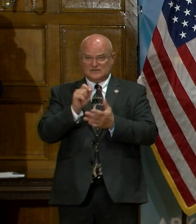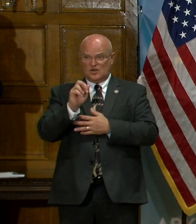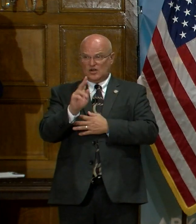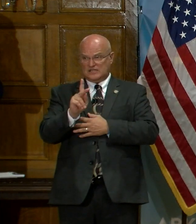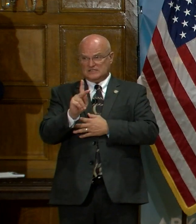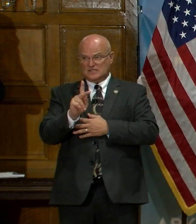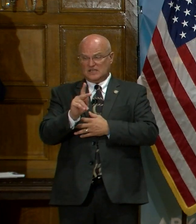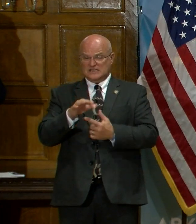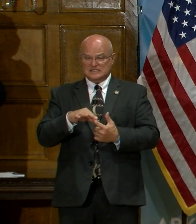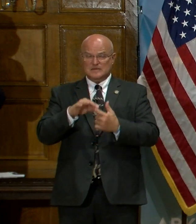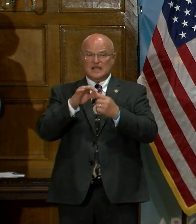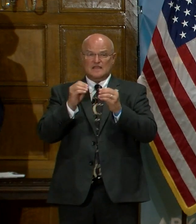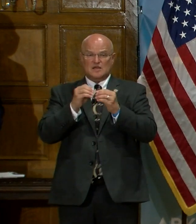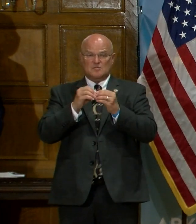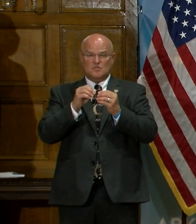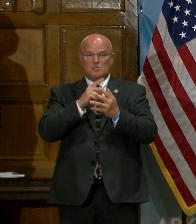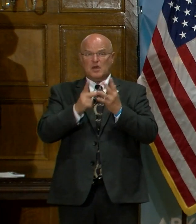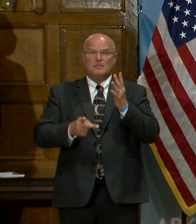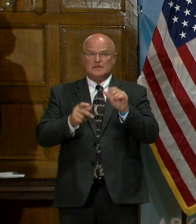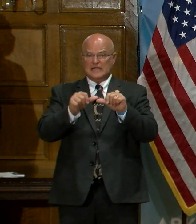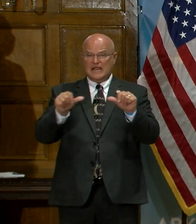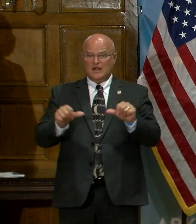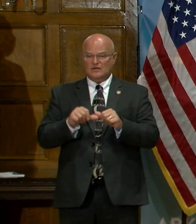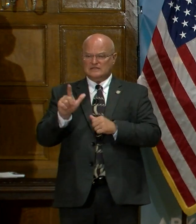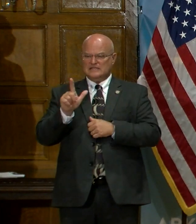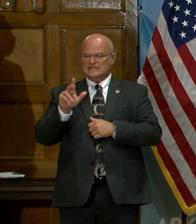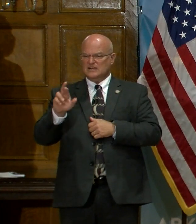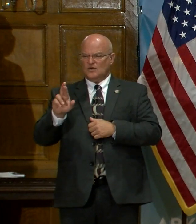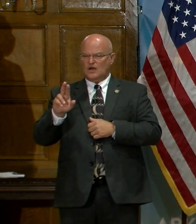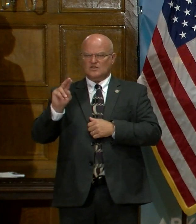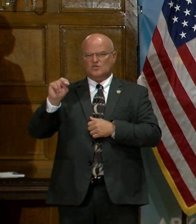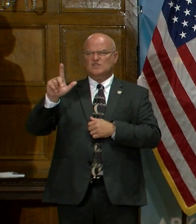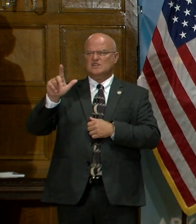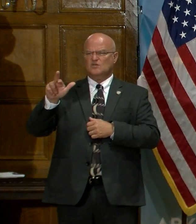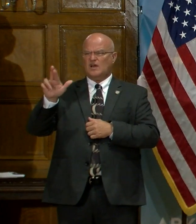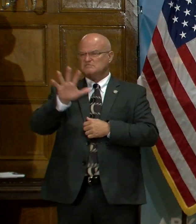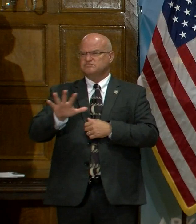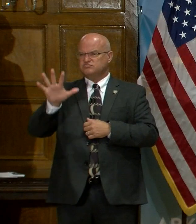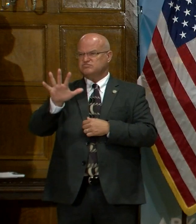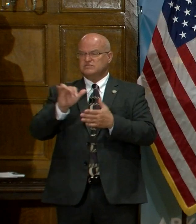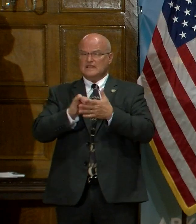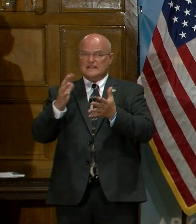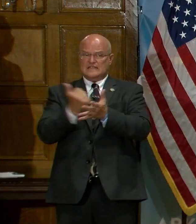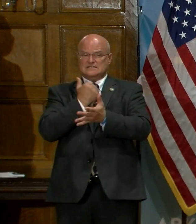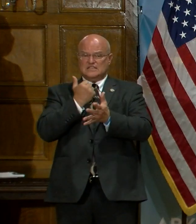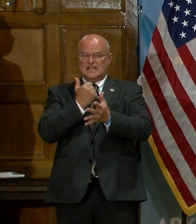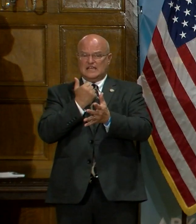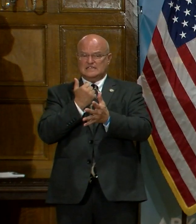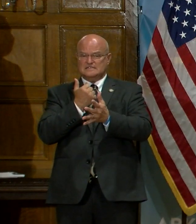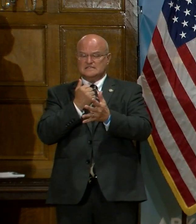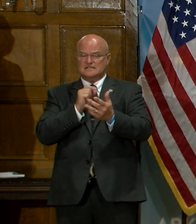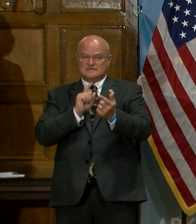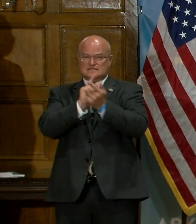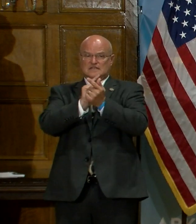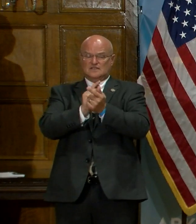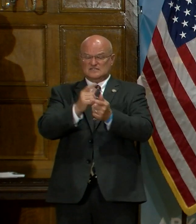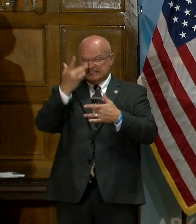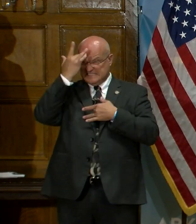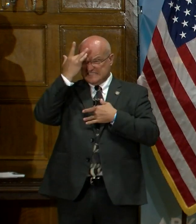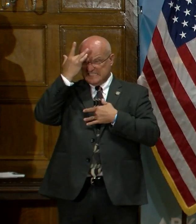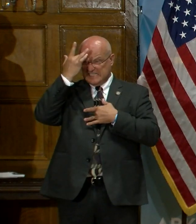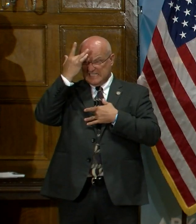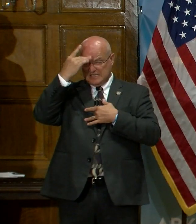Central Arkansas, especially the more populated areas like Little Rock, North Little Rock, then the chance of encountering someone who's